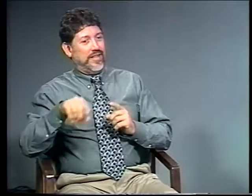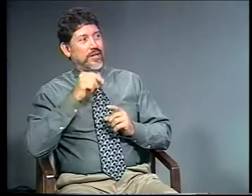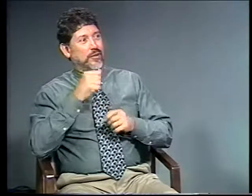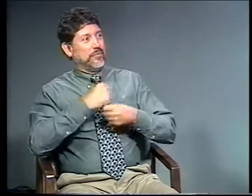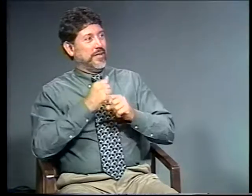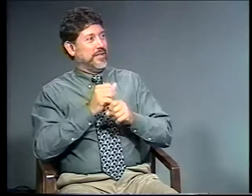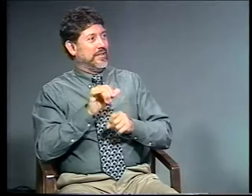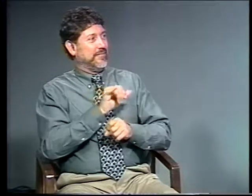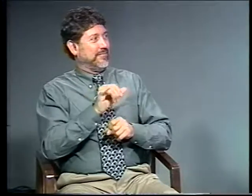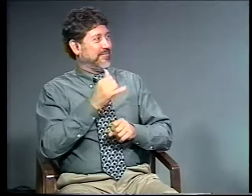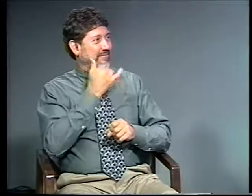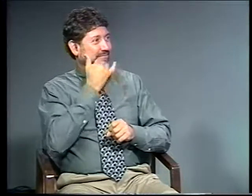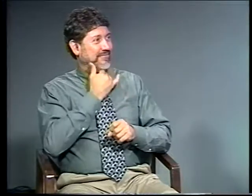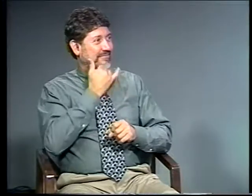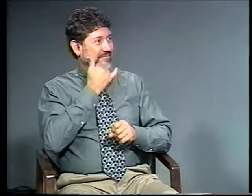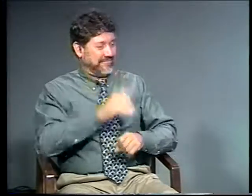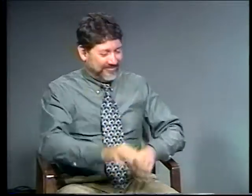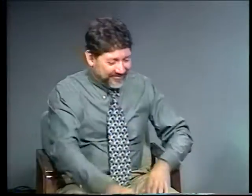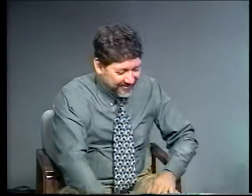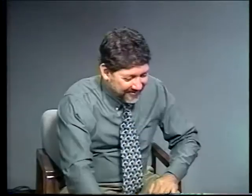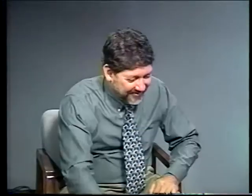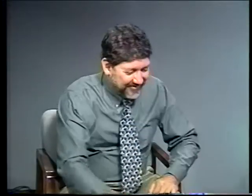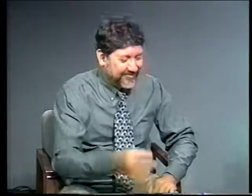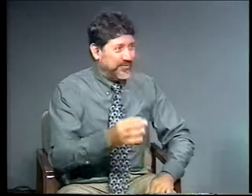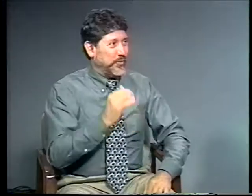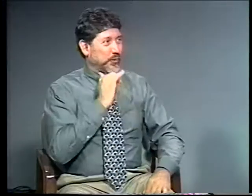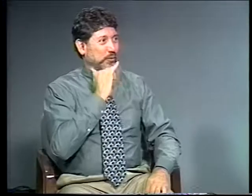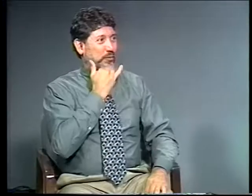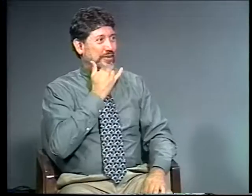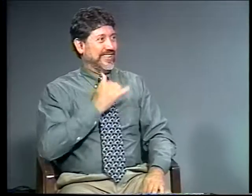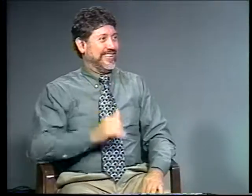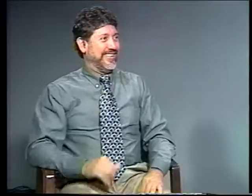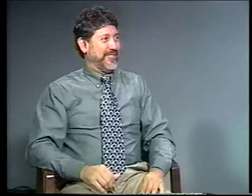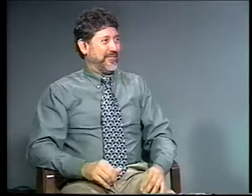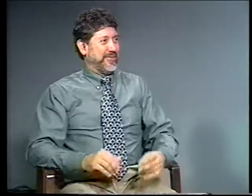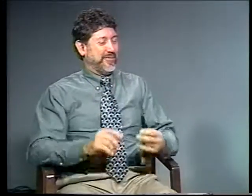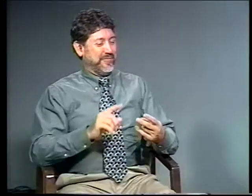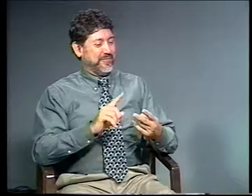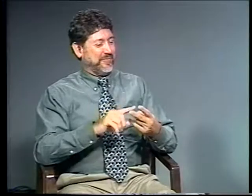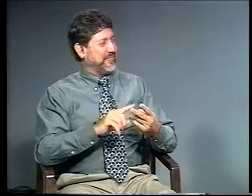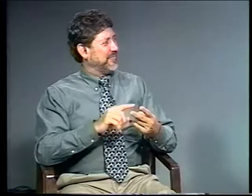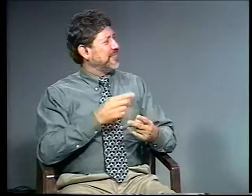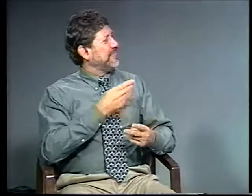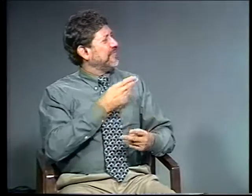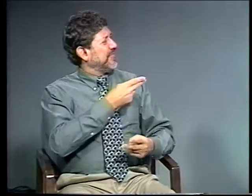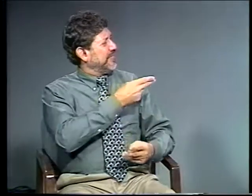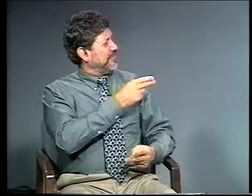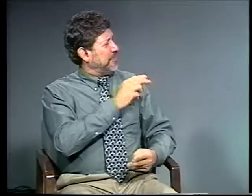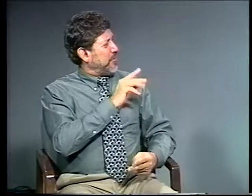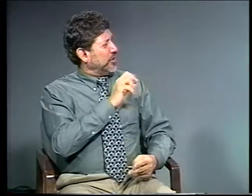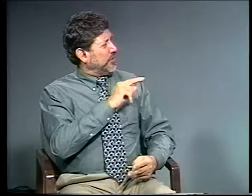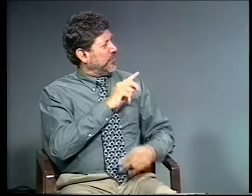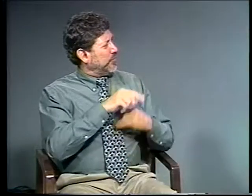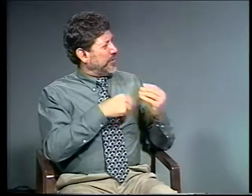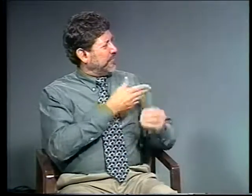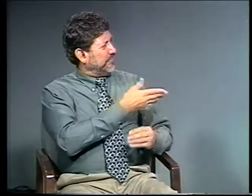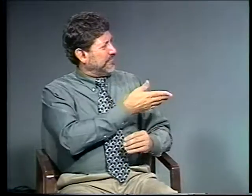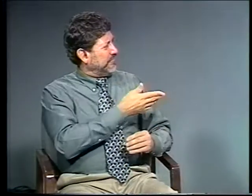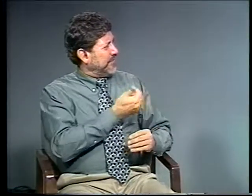interpreters of other cultures about your own particular culture so they don't make the same mistakes if they're on an assignment.